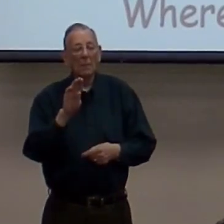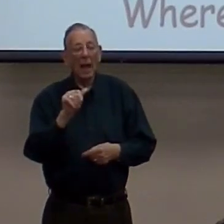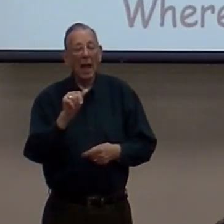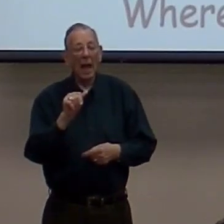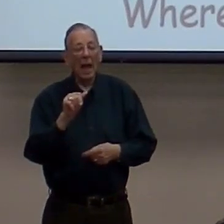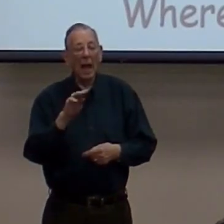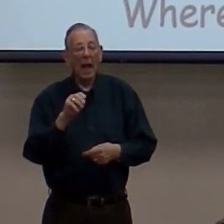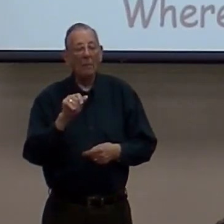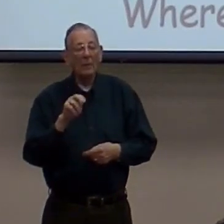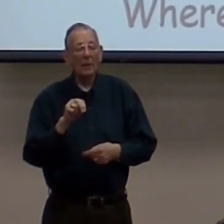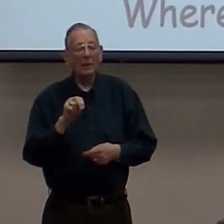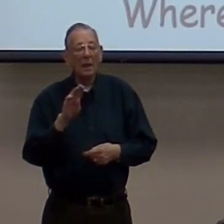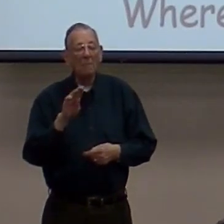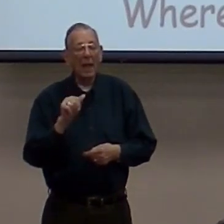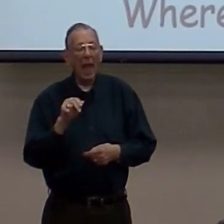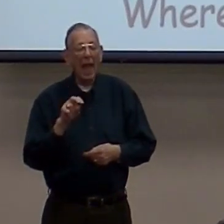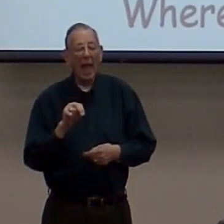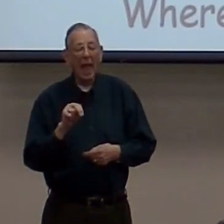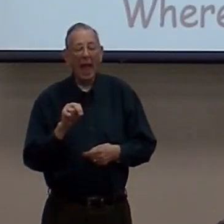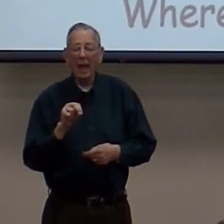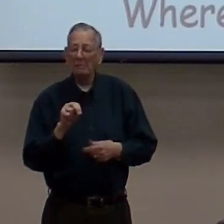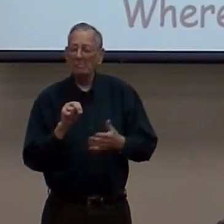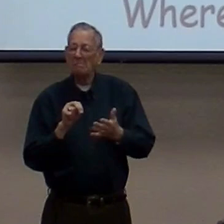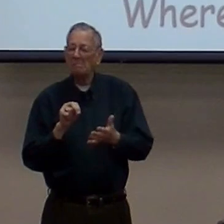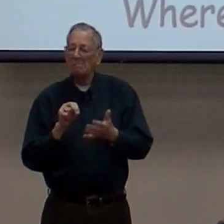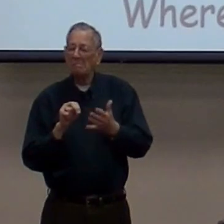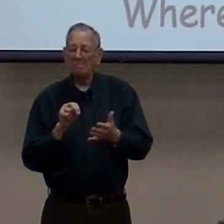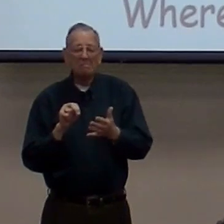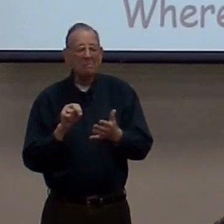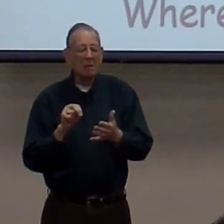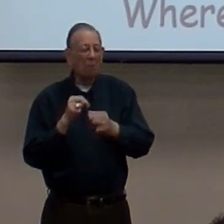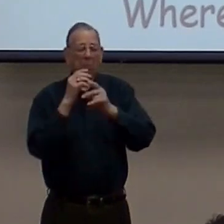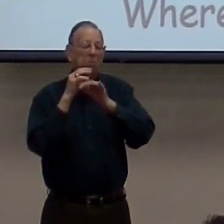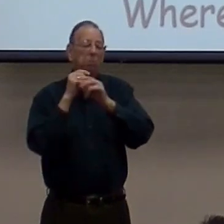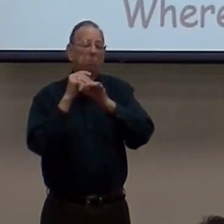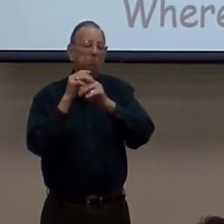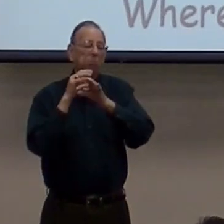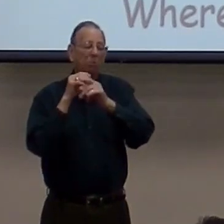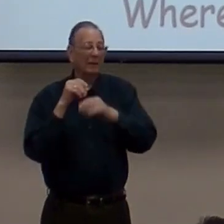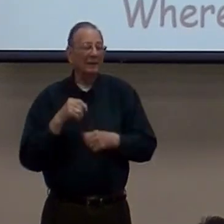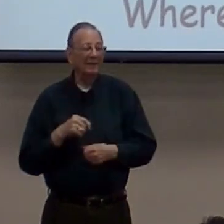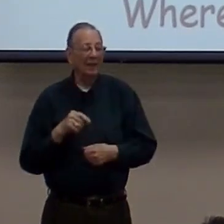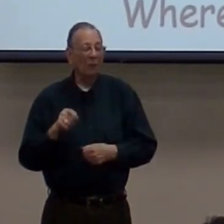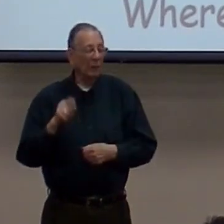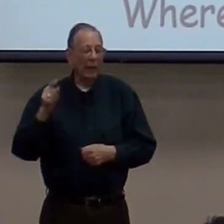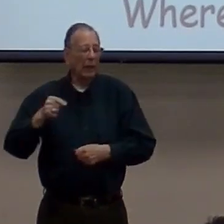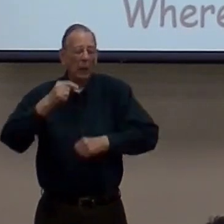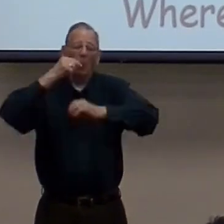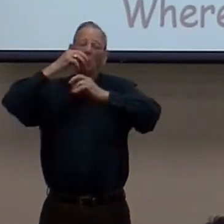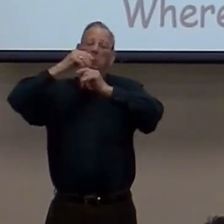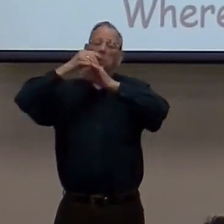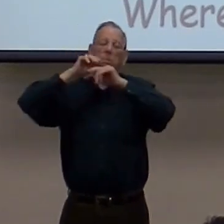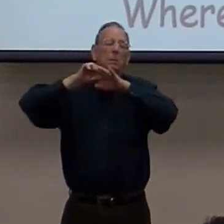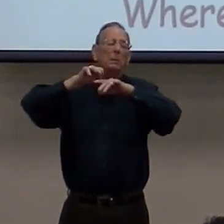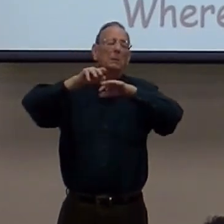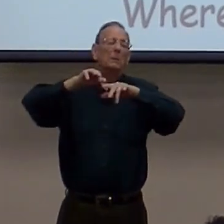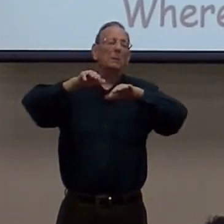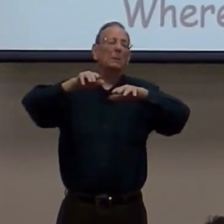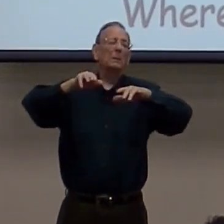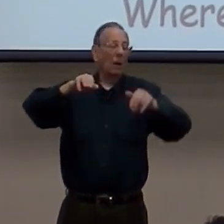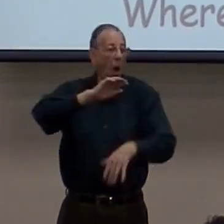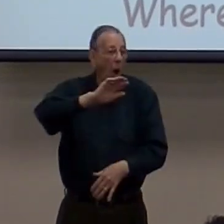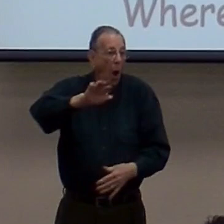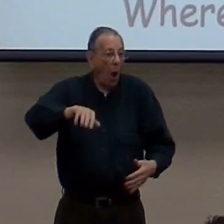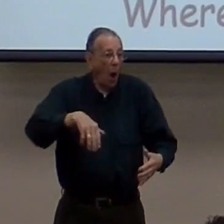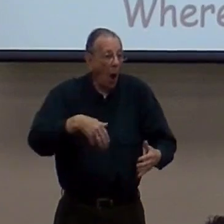Boppers. I don't know what the name of it was. But at the designated anthem to this idol,